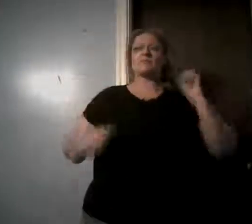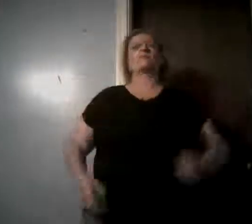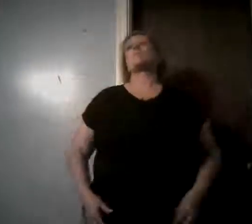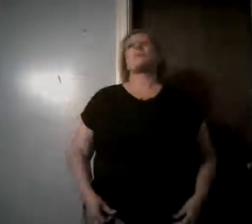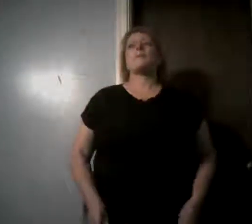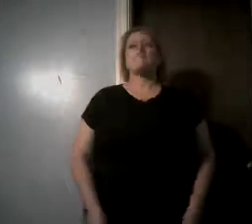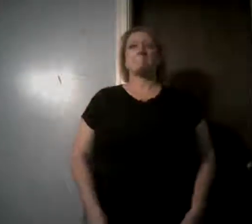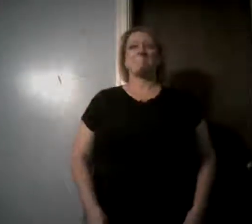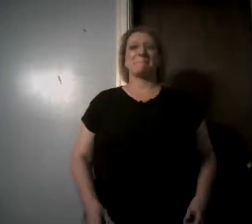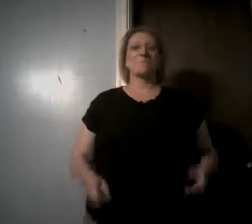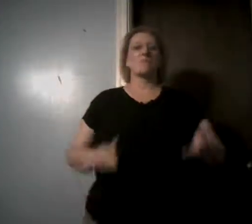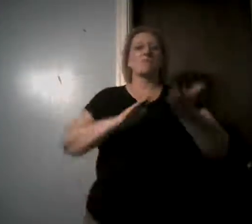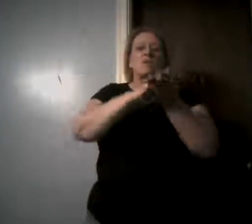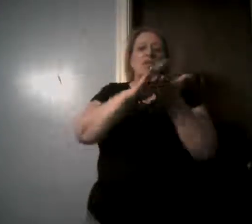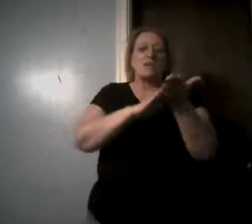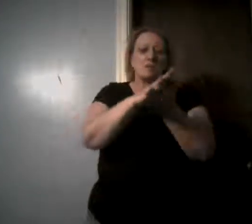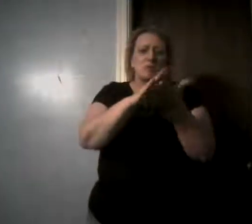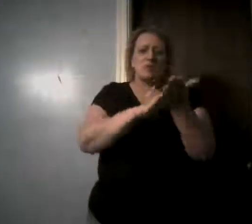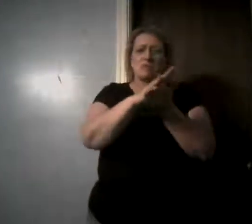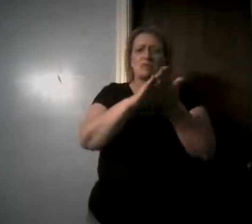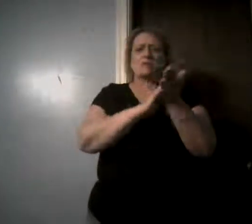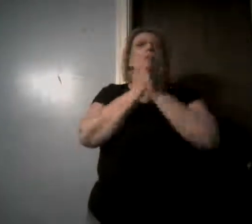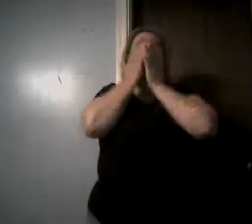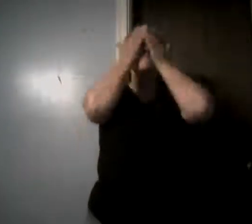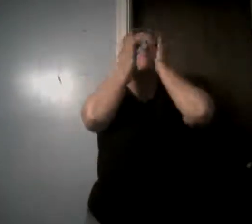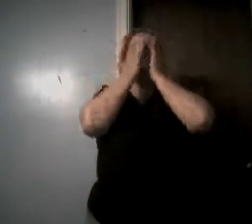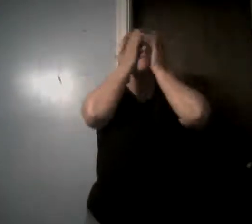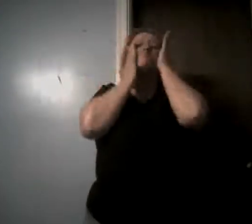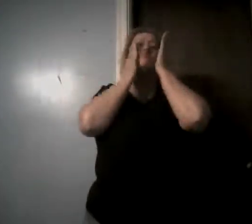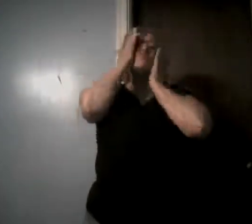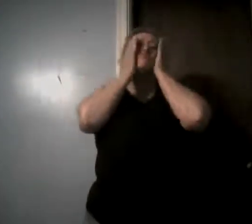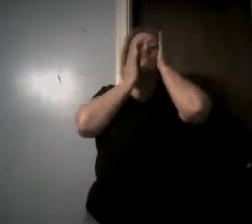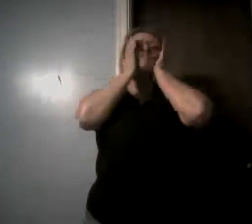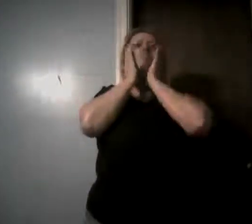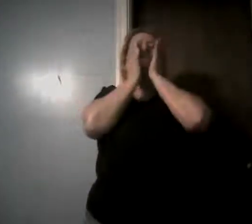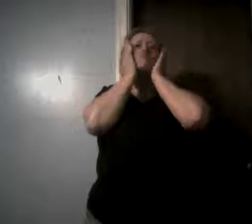By keeping your face clean, you can prevent most outbreaks.